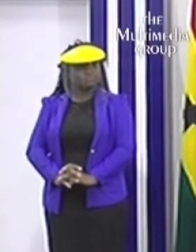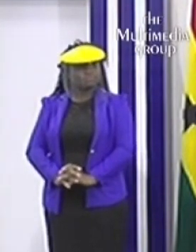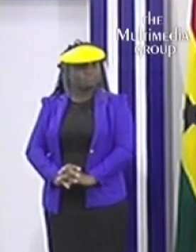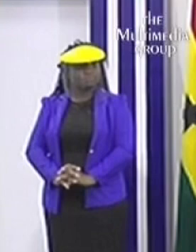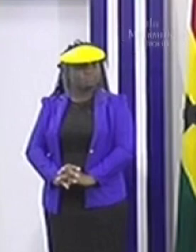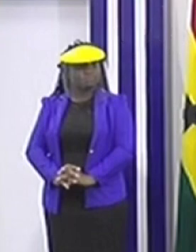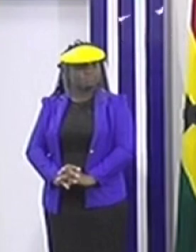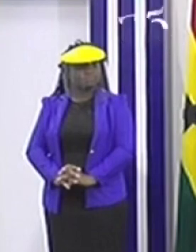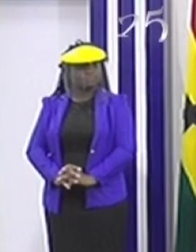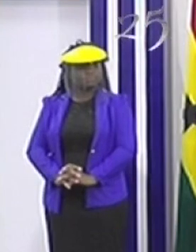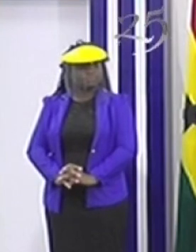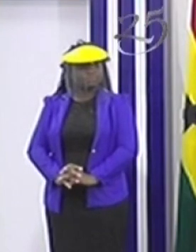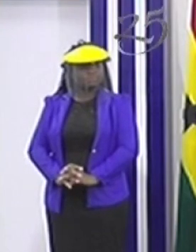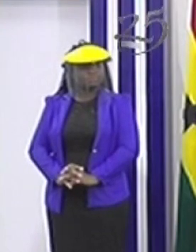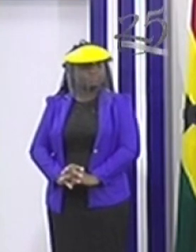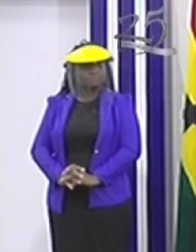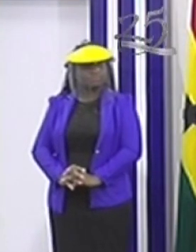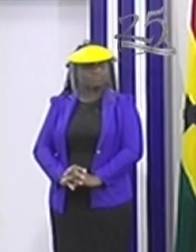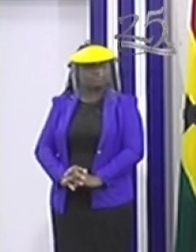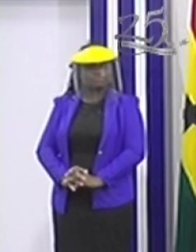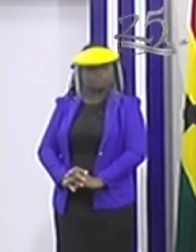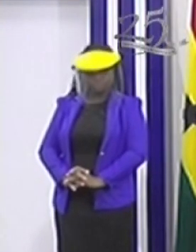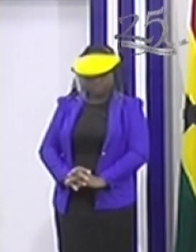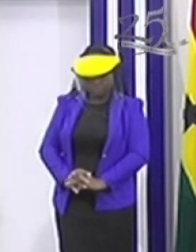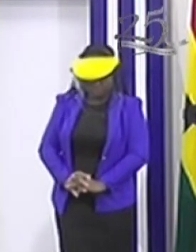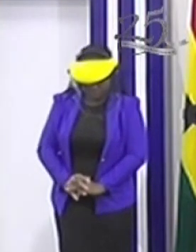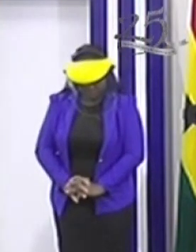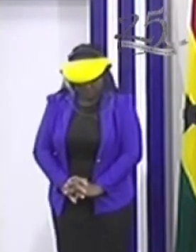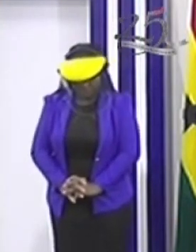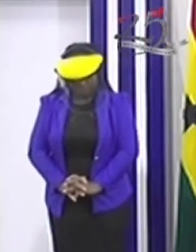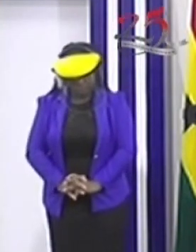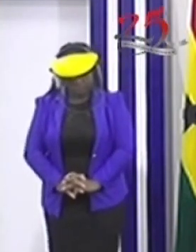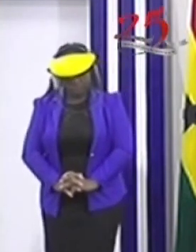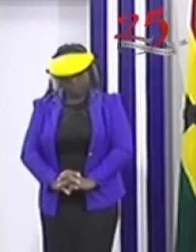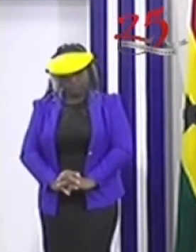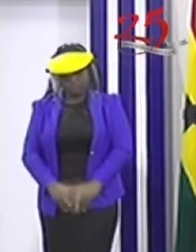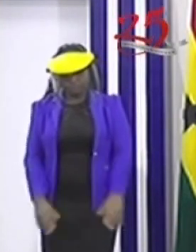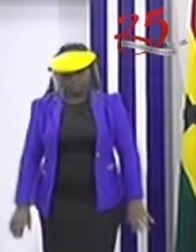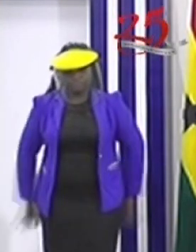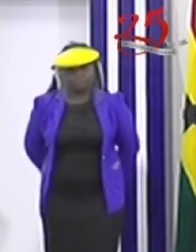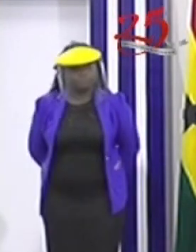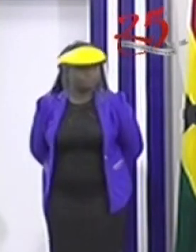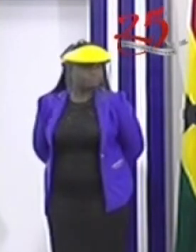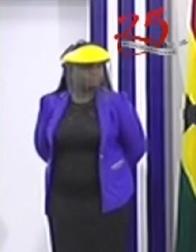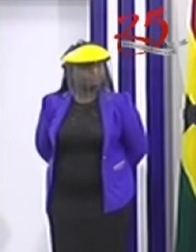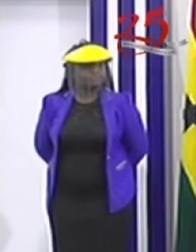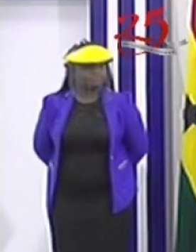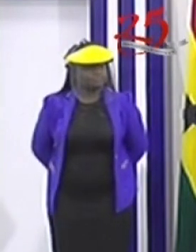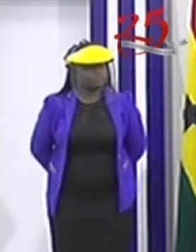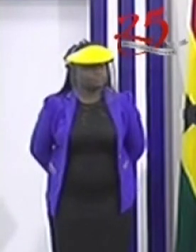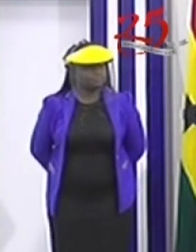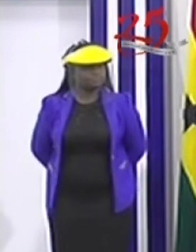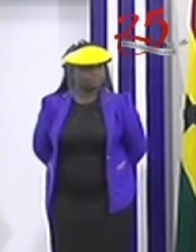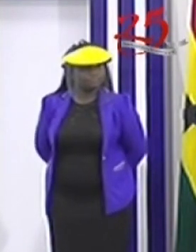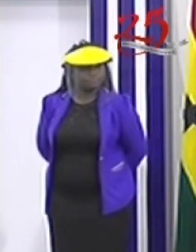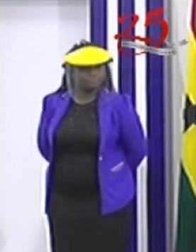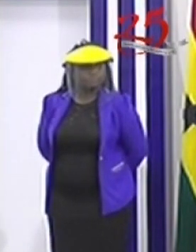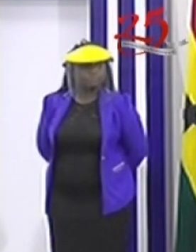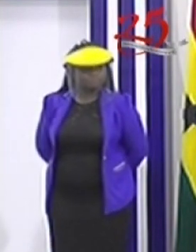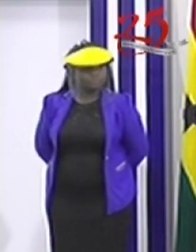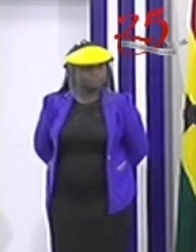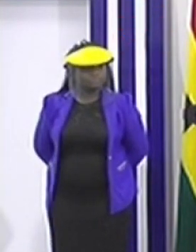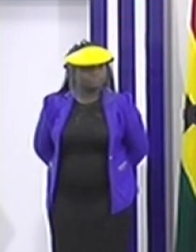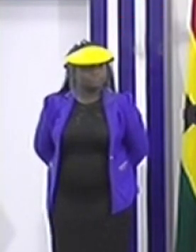spread based on the presentation that you've just done to us? The second one is, there are reports that lactating mothers and pregnant